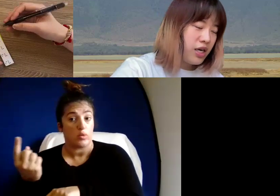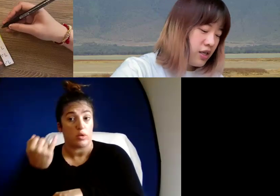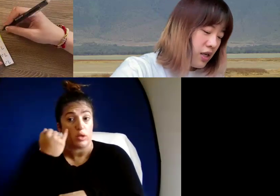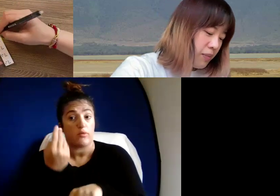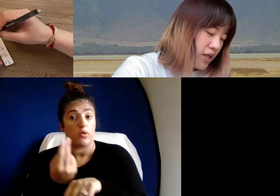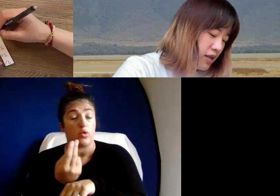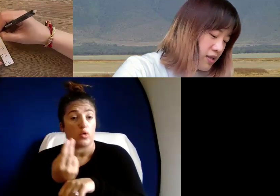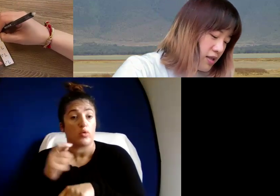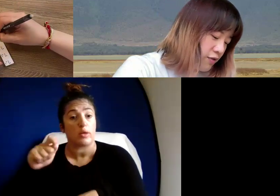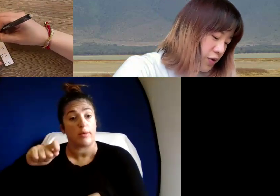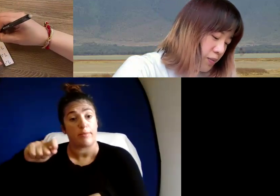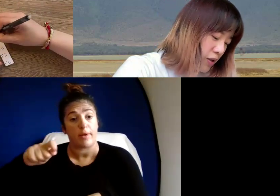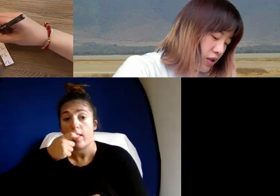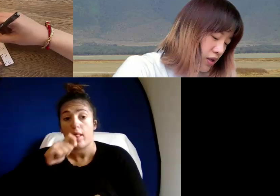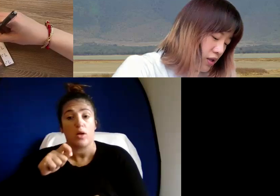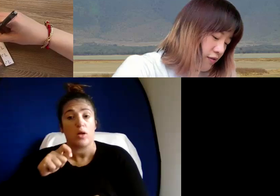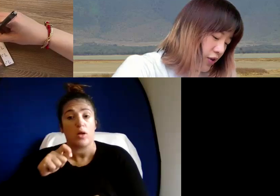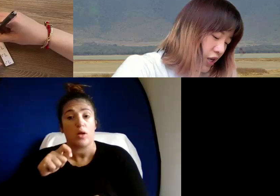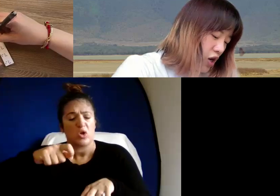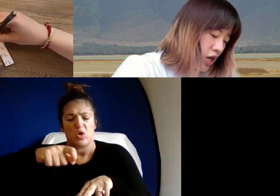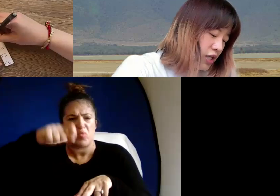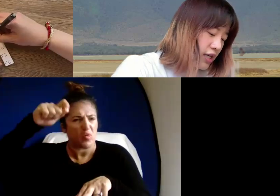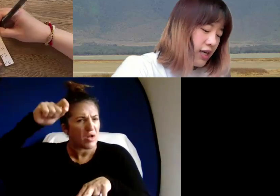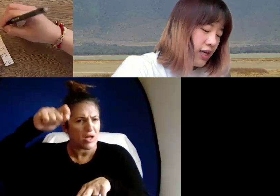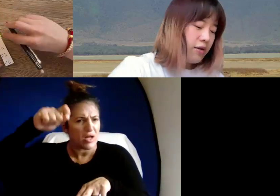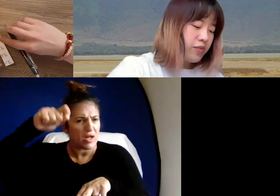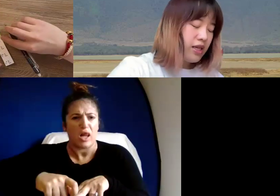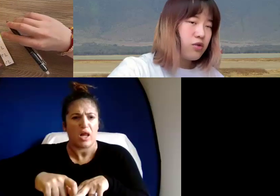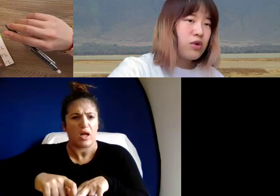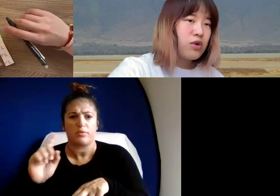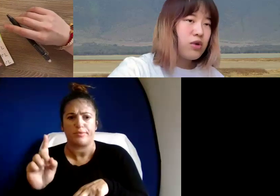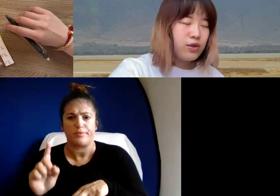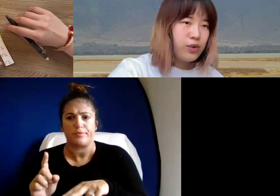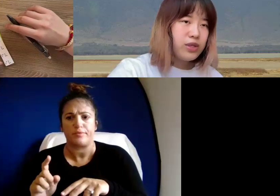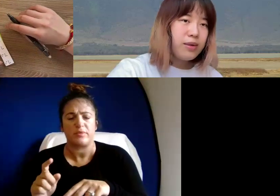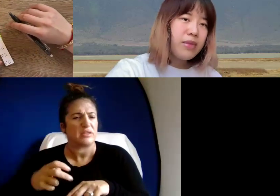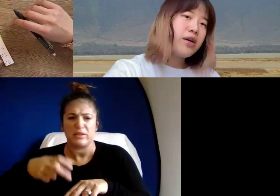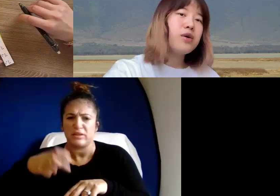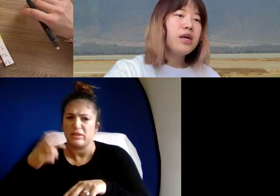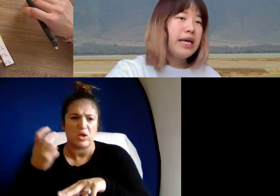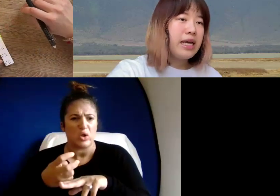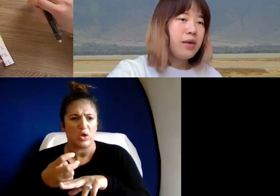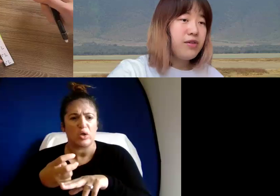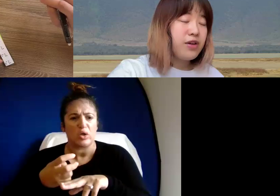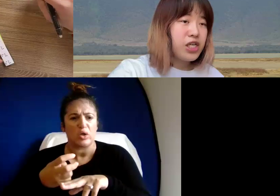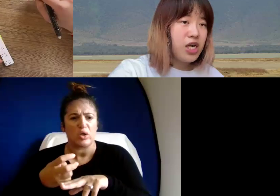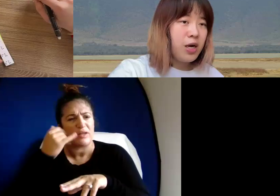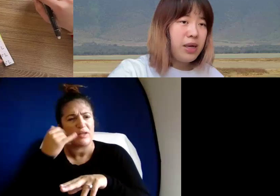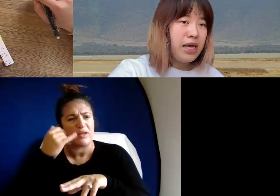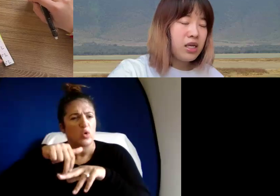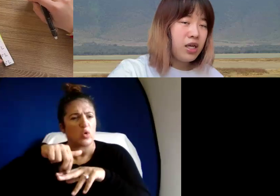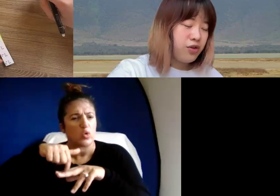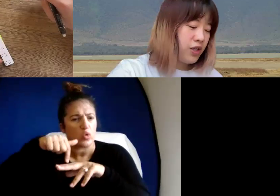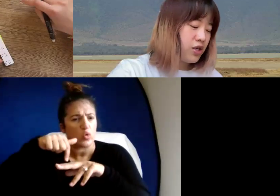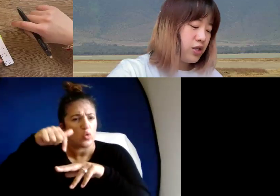too hard, because if you poke very hard, like right through the metal, it can be very